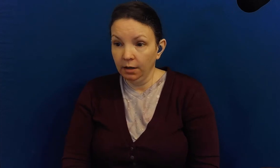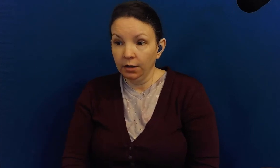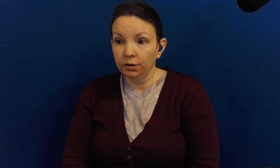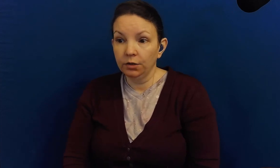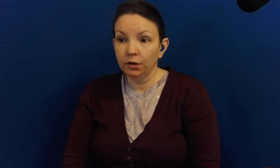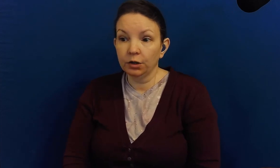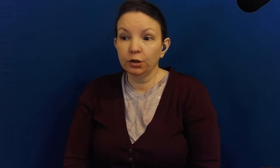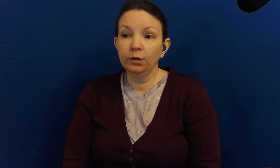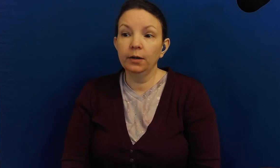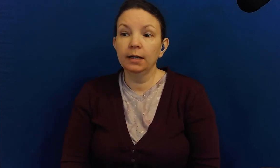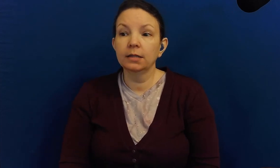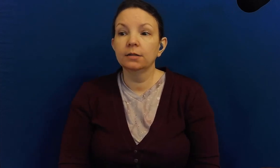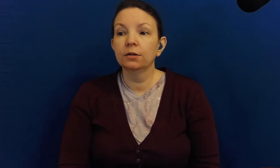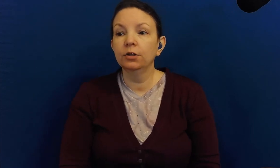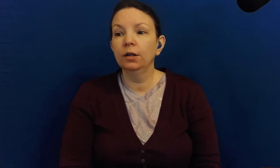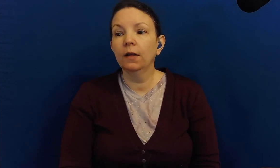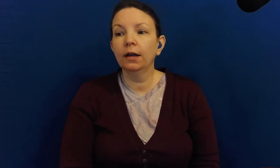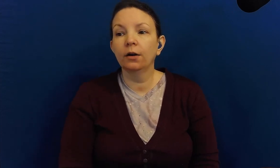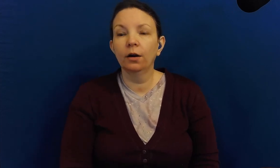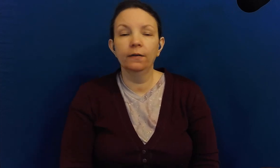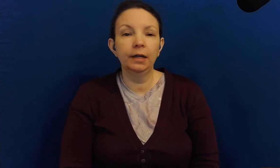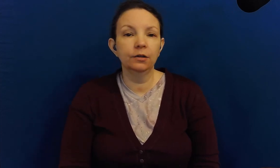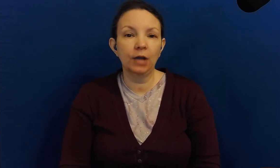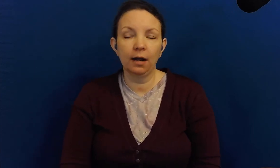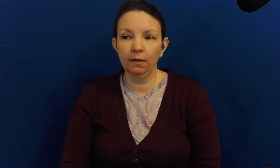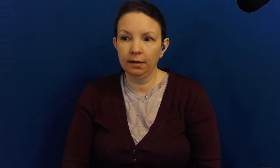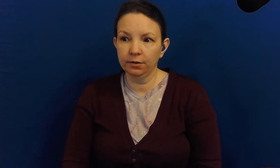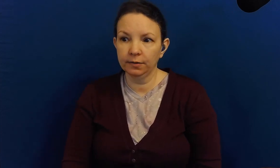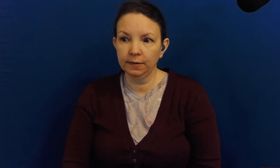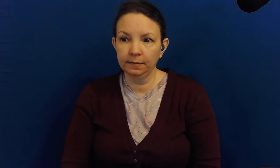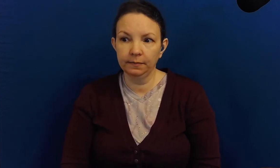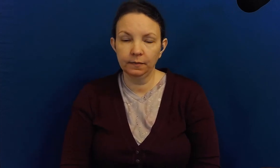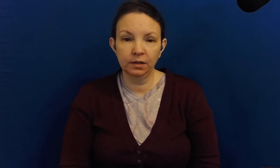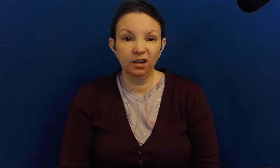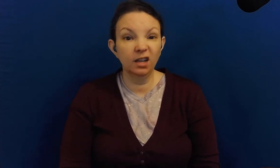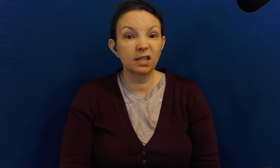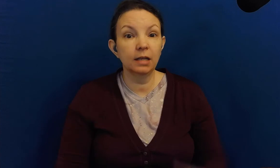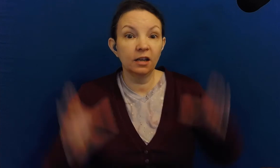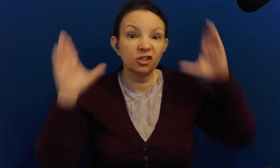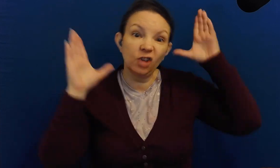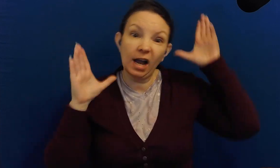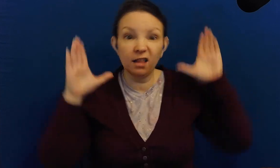The third one is, do you like carving jack-o'-lanterns? So you're going to say, jack-o'-lantern,